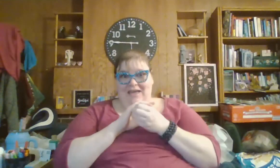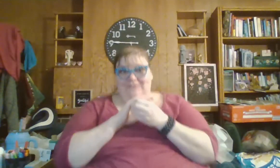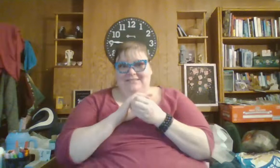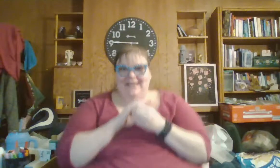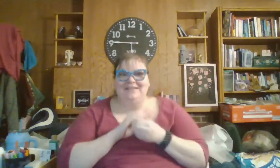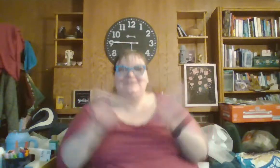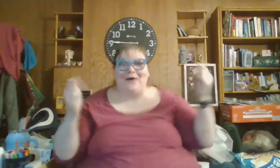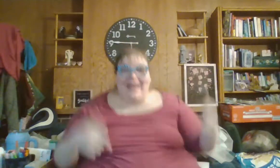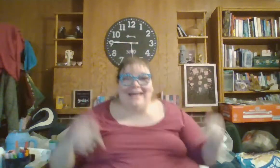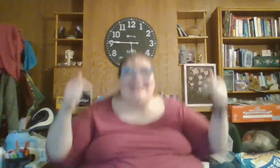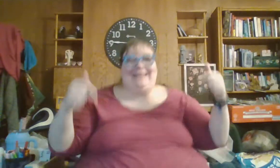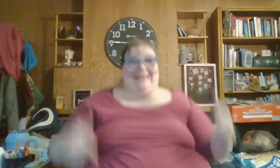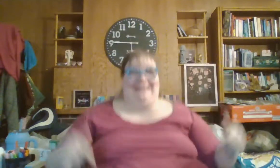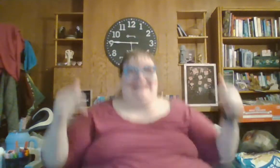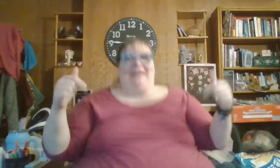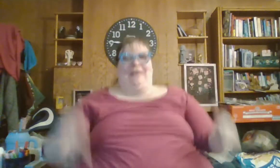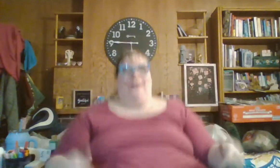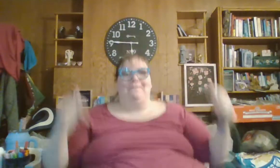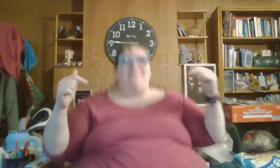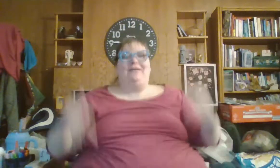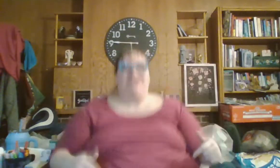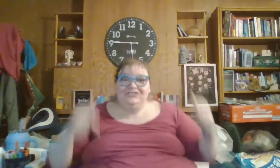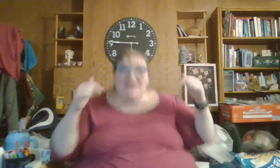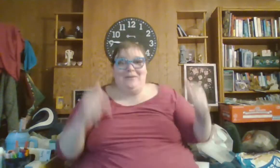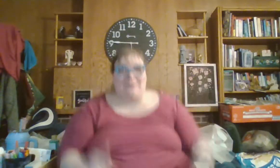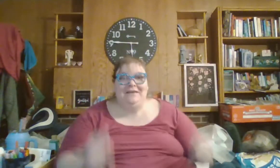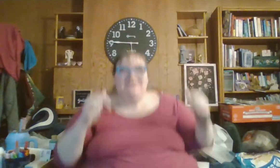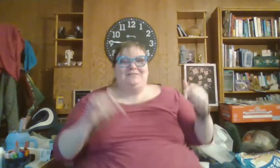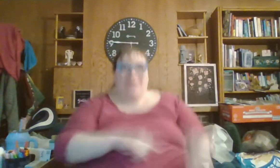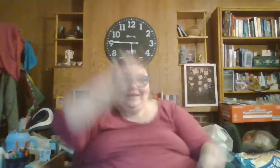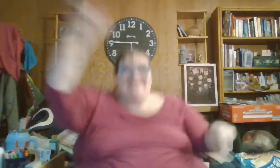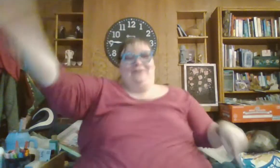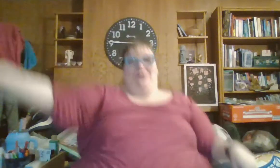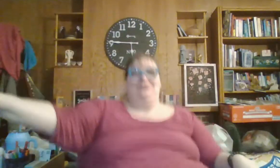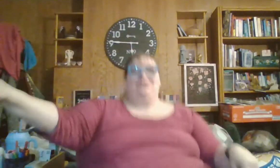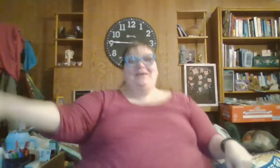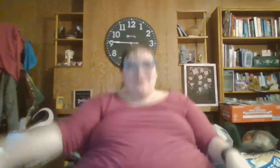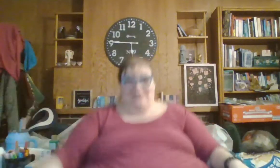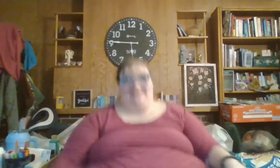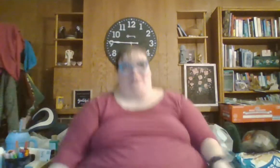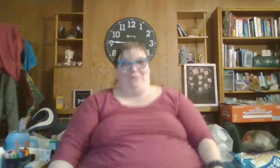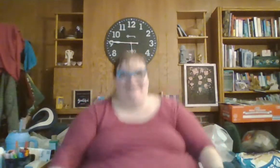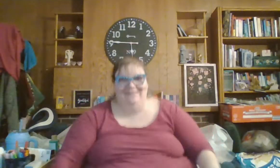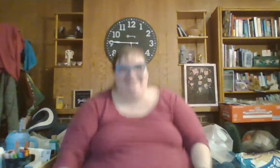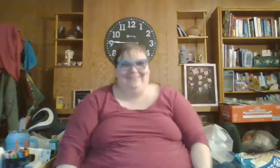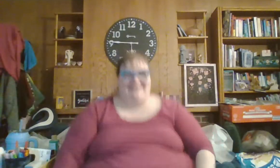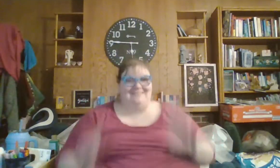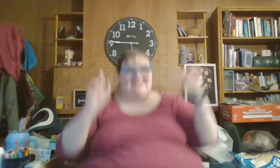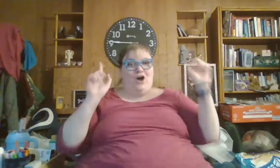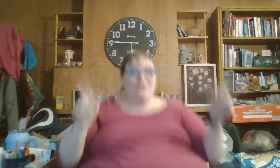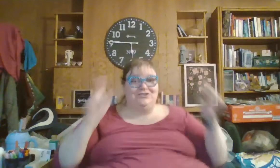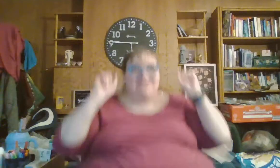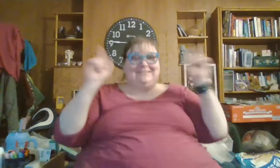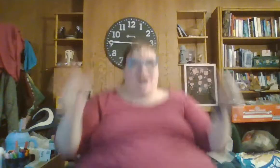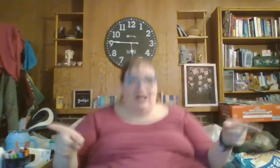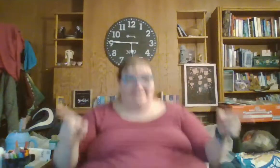waves. So I gotta get my butt in shape so I can get down to Costa Rica with them. Because the ocean is